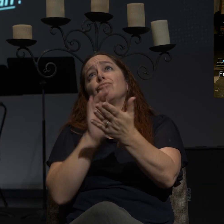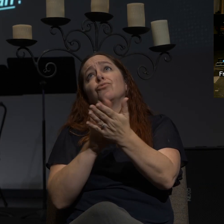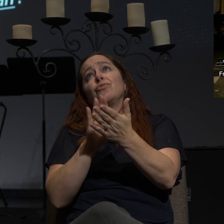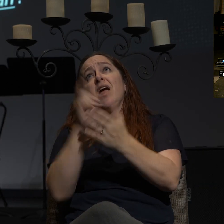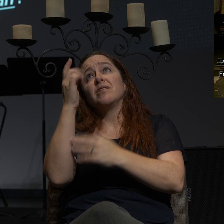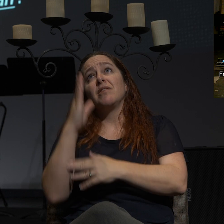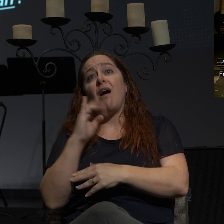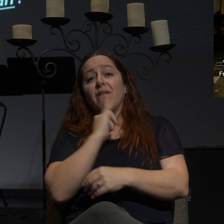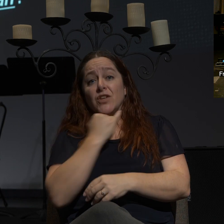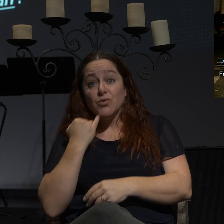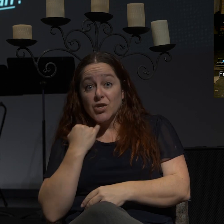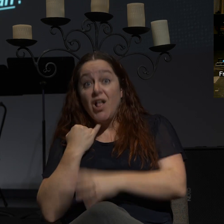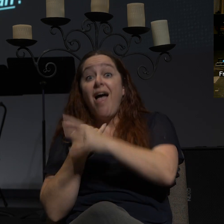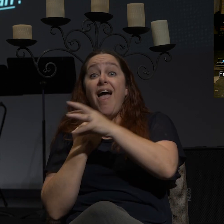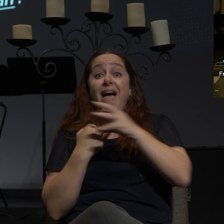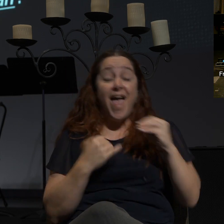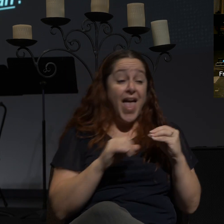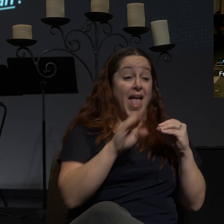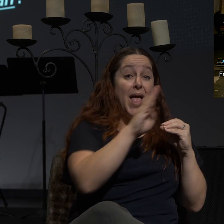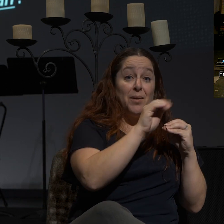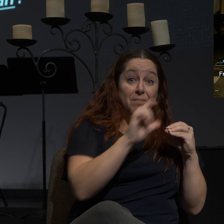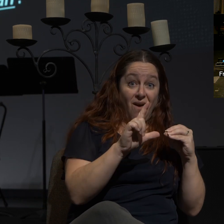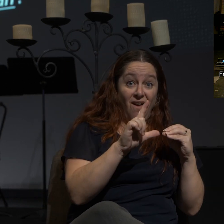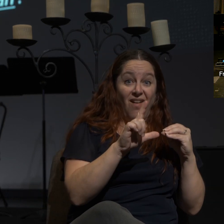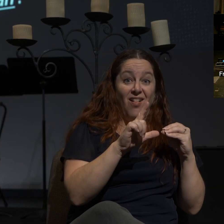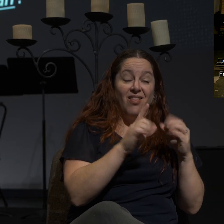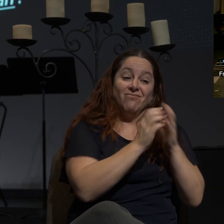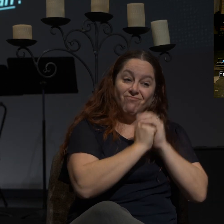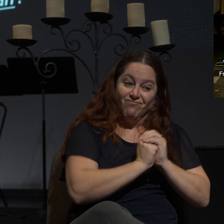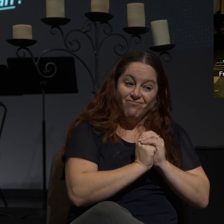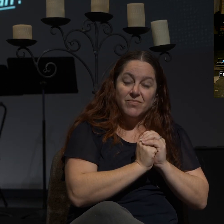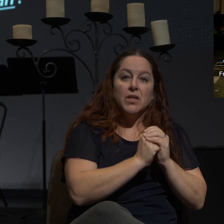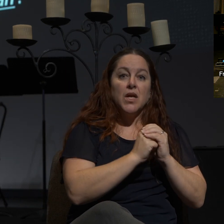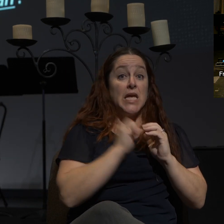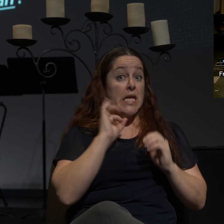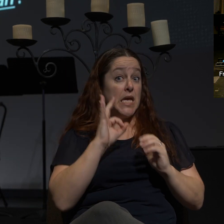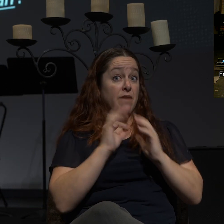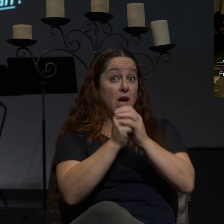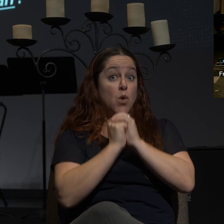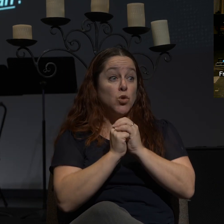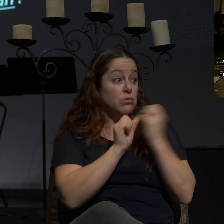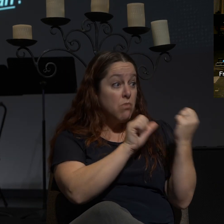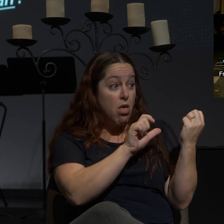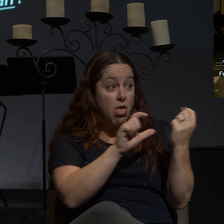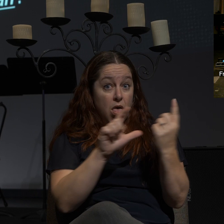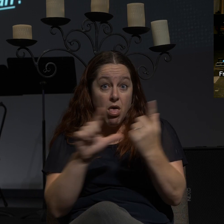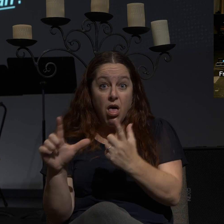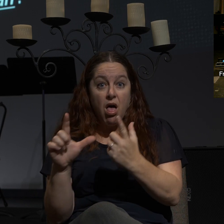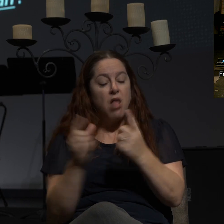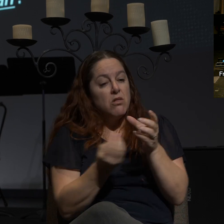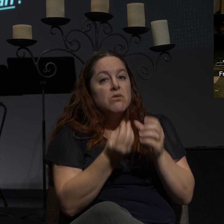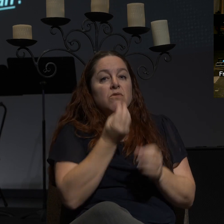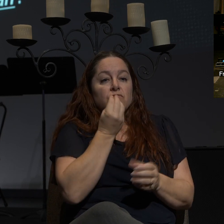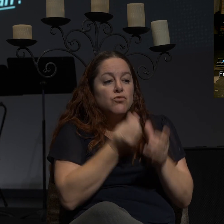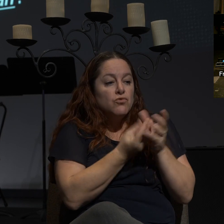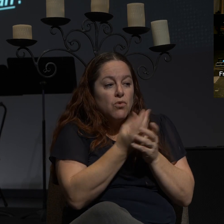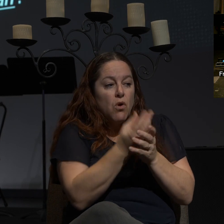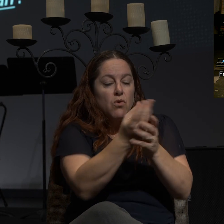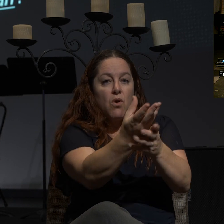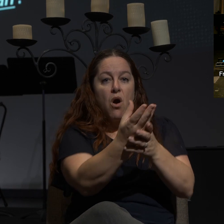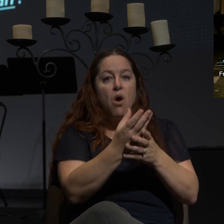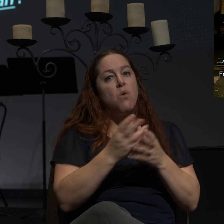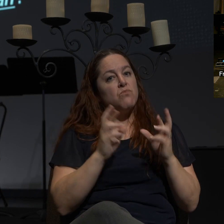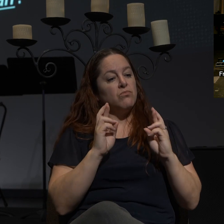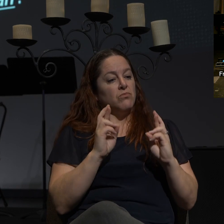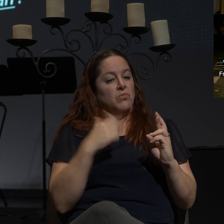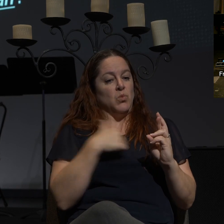Israel and Baal. Because if I worship all of them, perhaps the crops will grow and perhaps